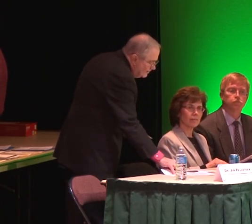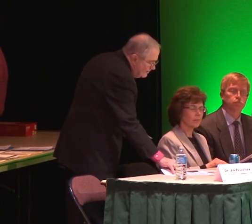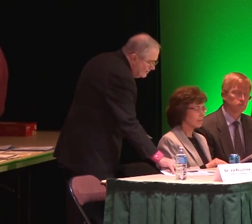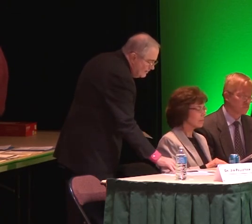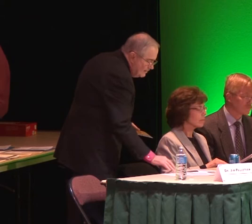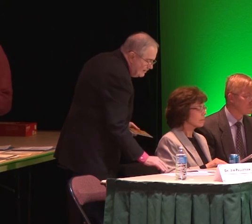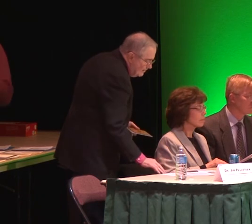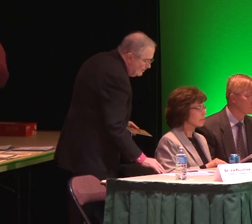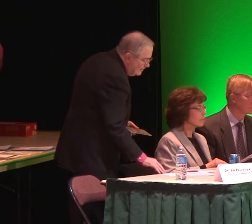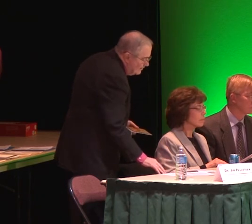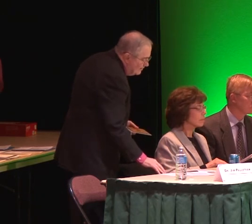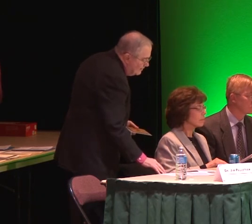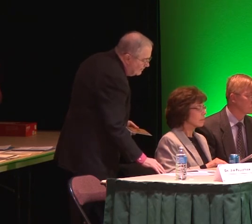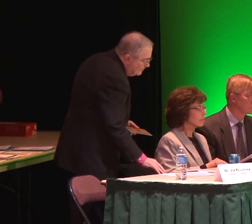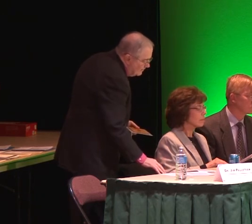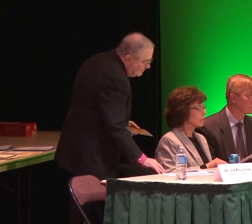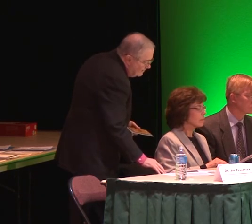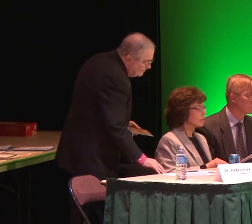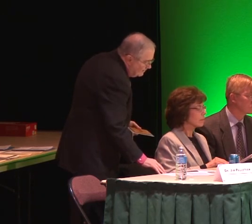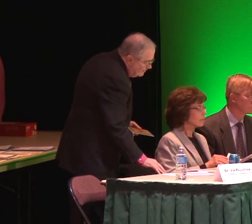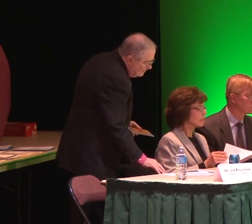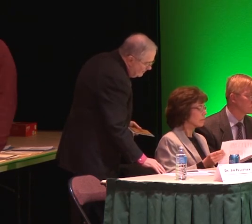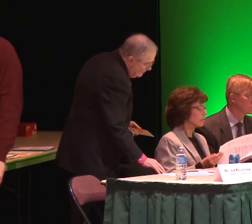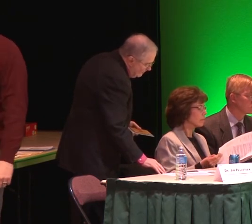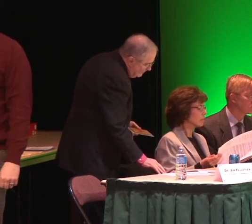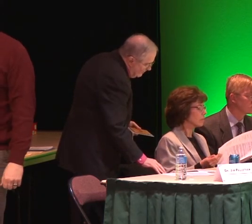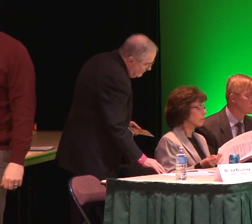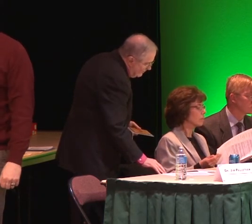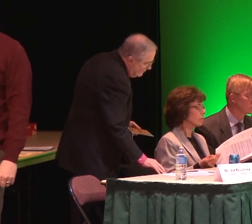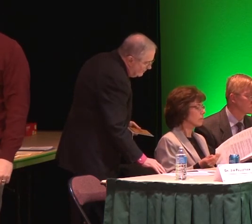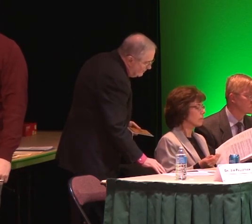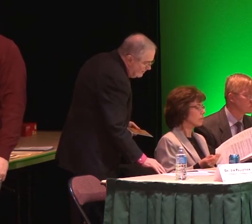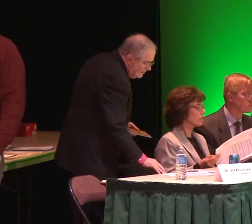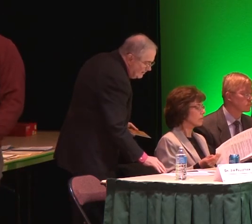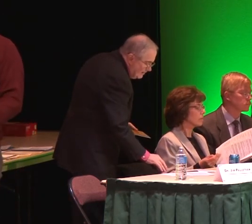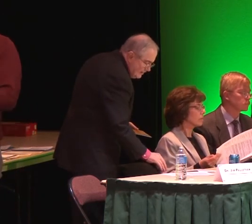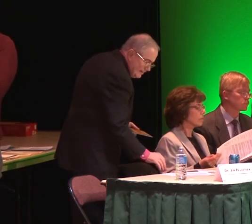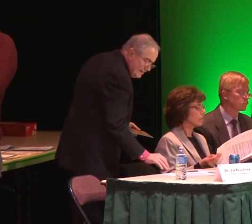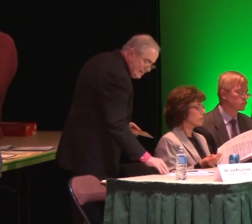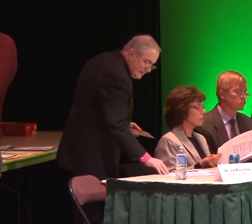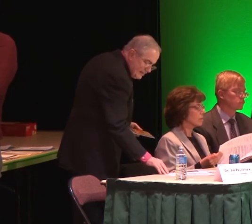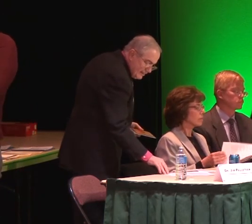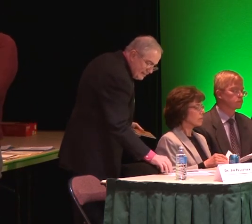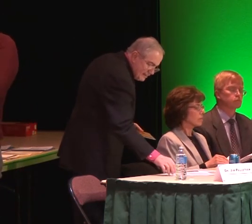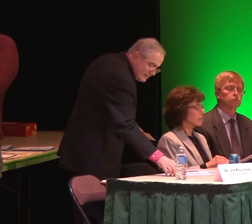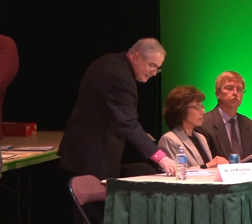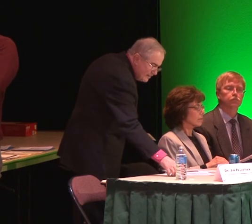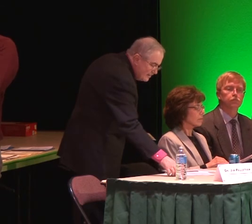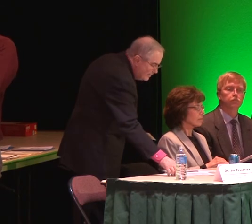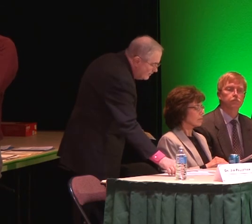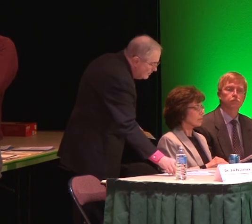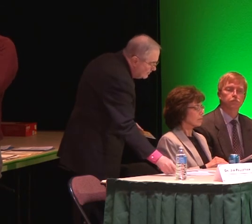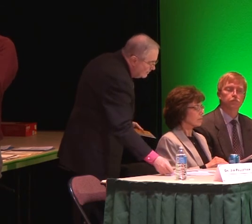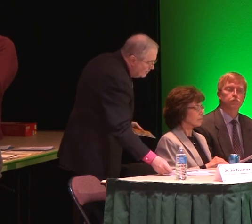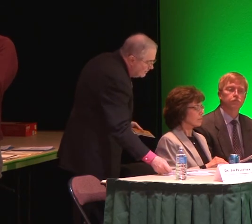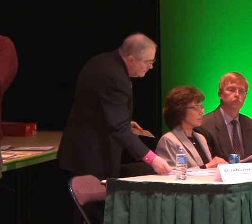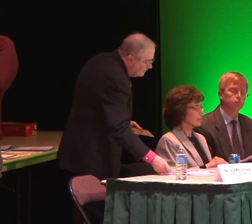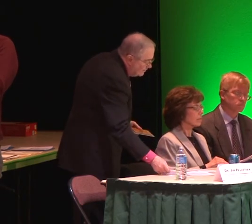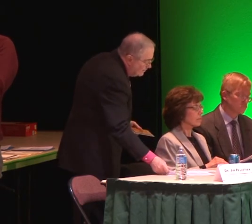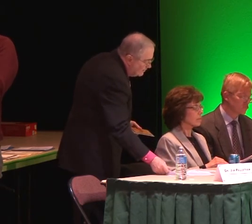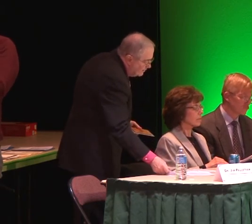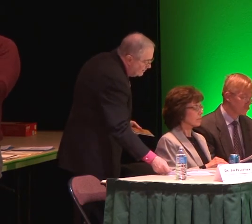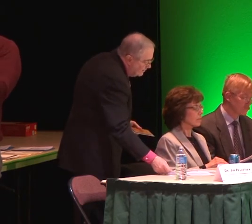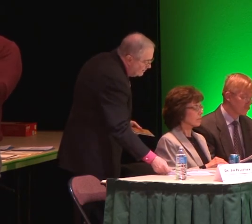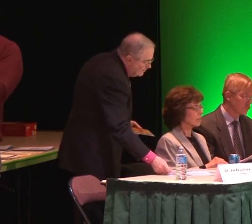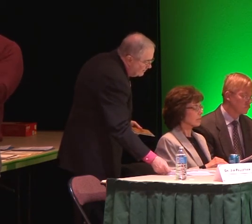The second place recipients in the junior division will be read by the president of